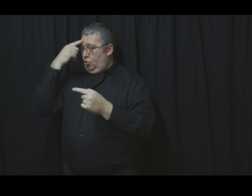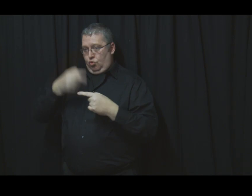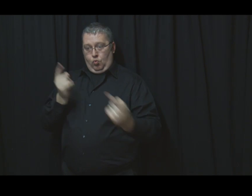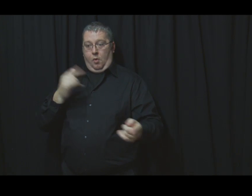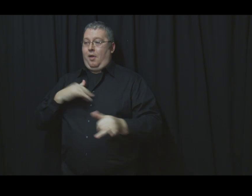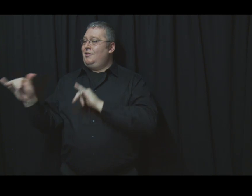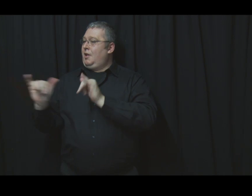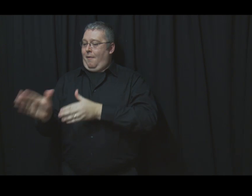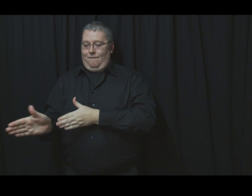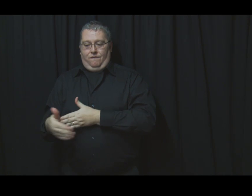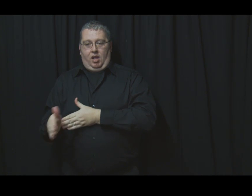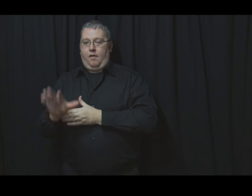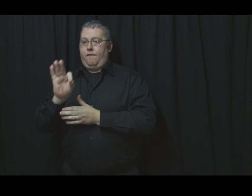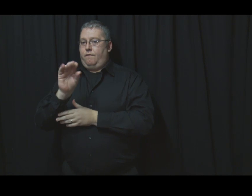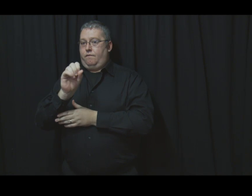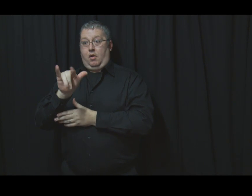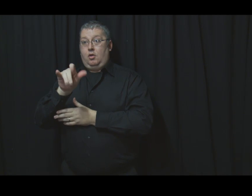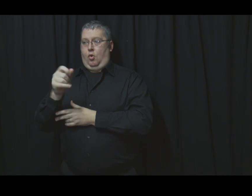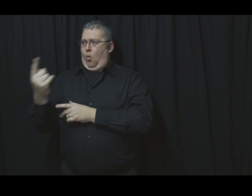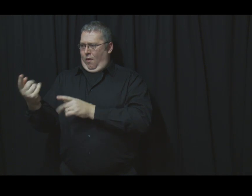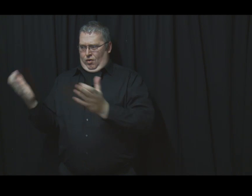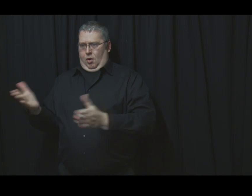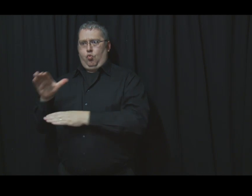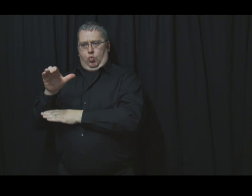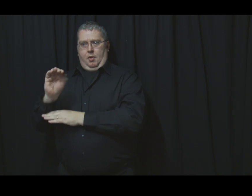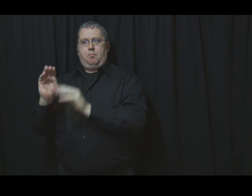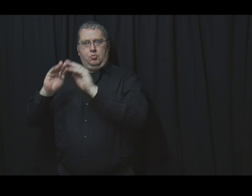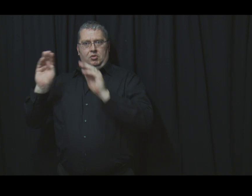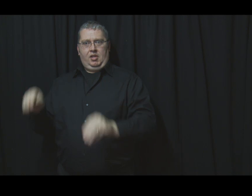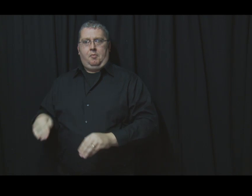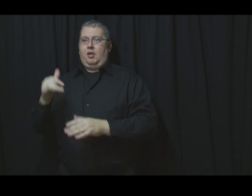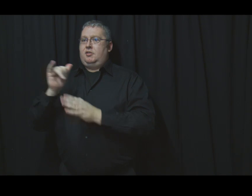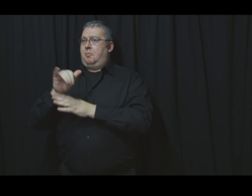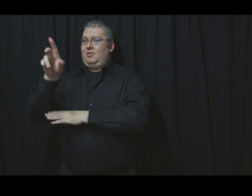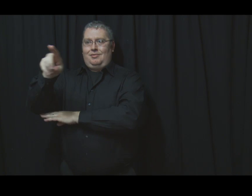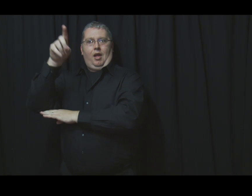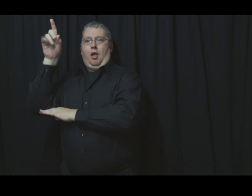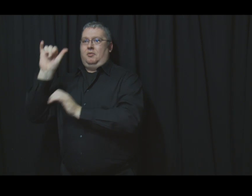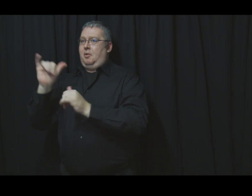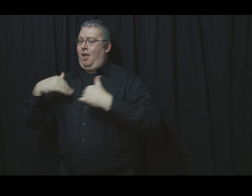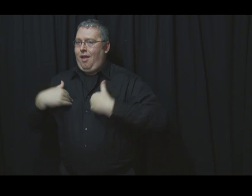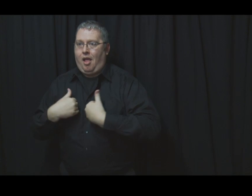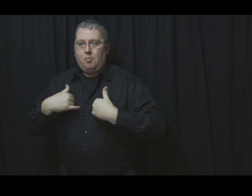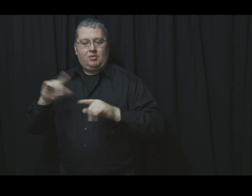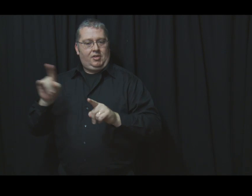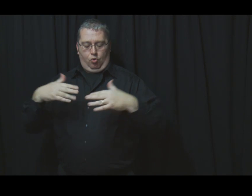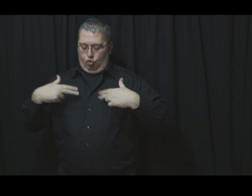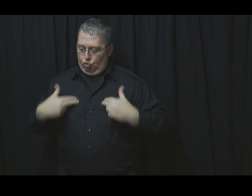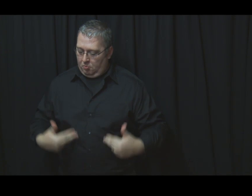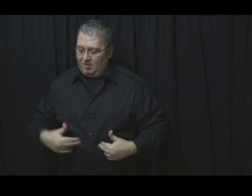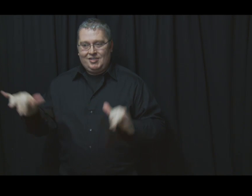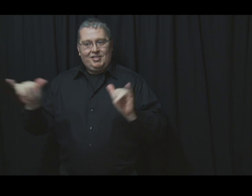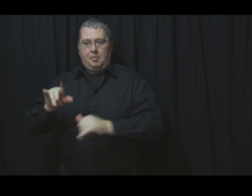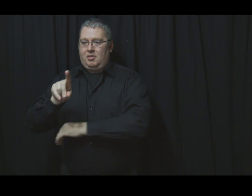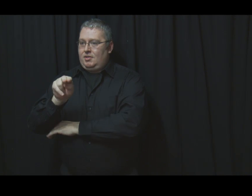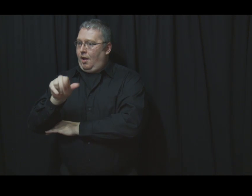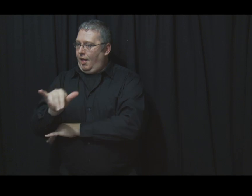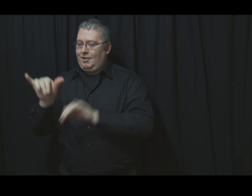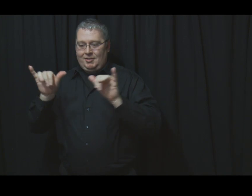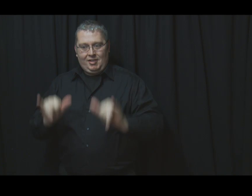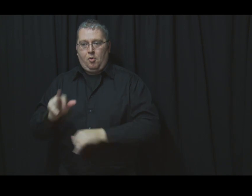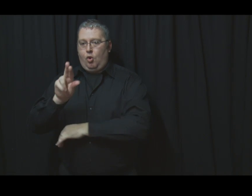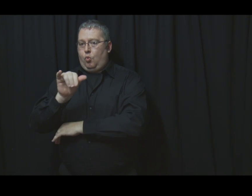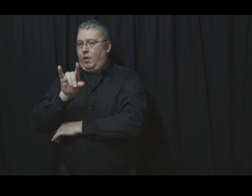fossil, this is one from the Creation Museum, the same dinosaur skeletons, the same animals, the same humans, the same DNA, the same